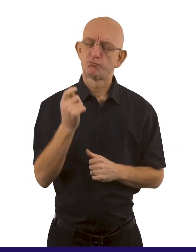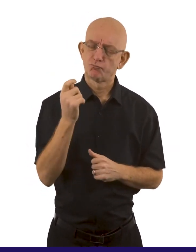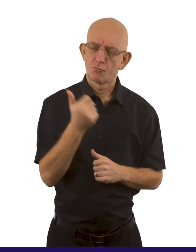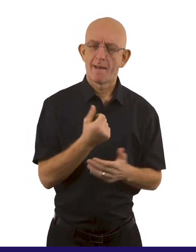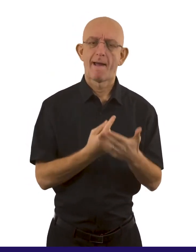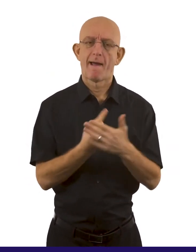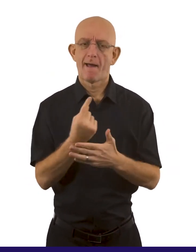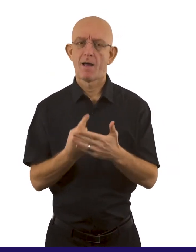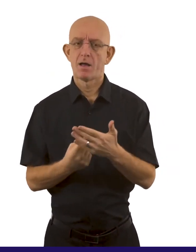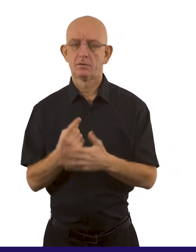Rarely.